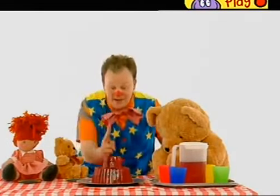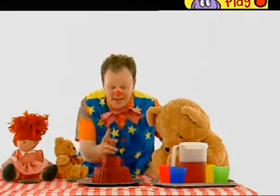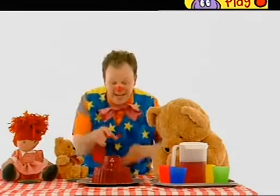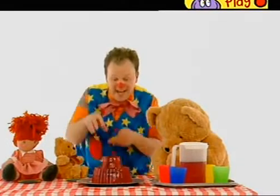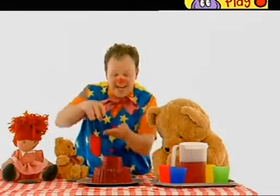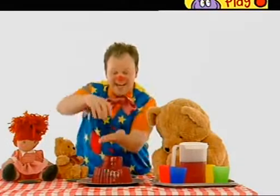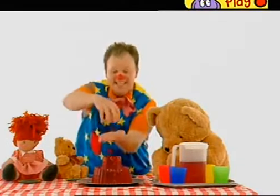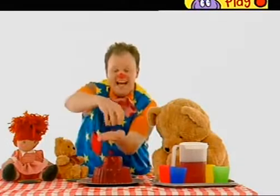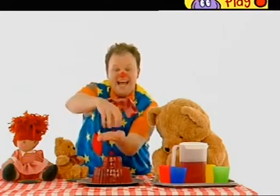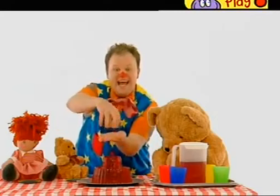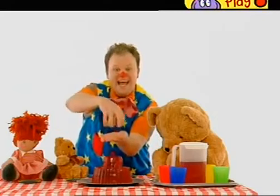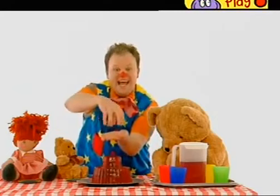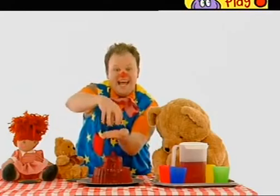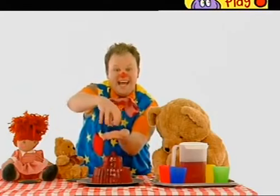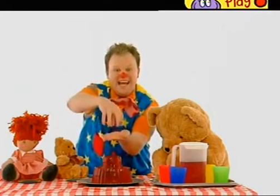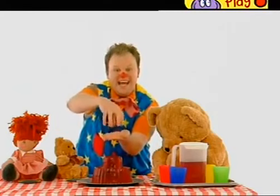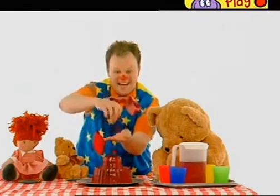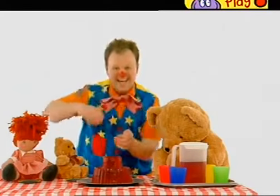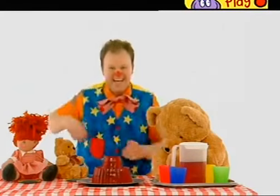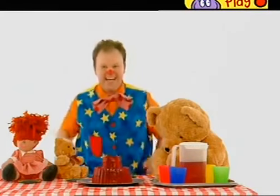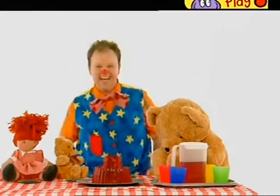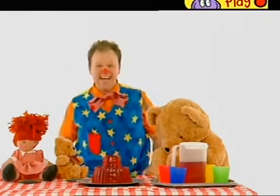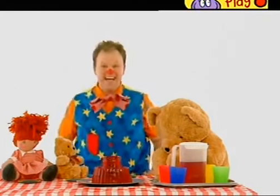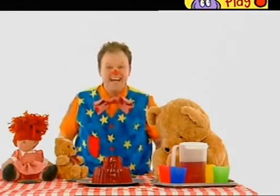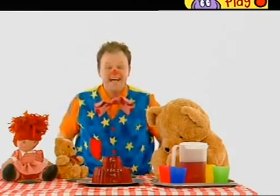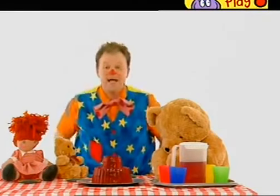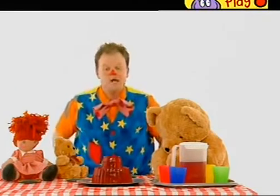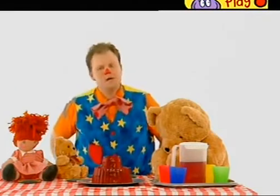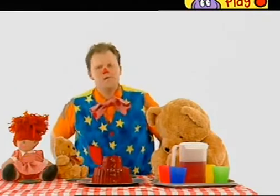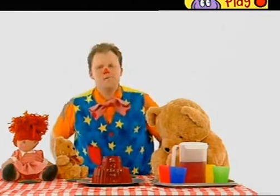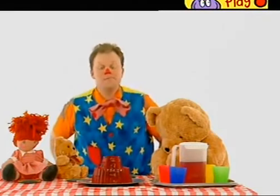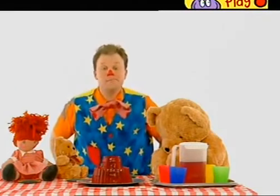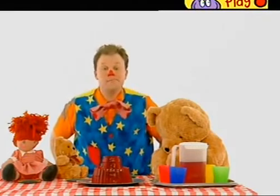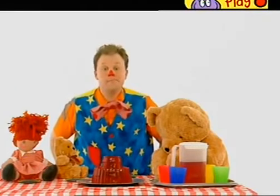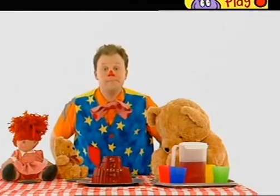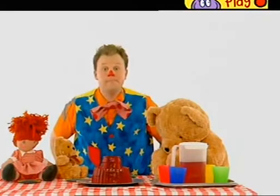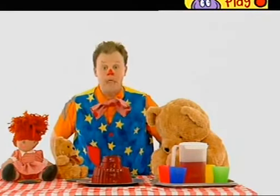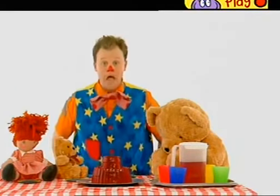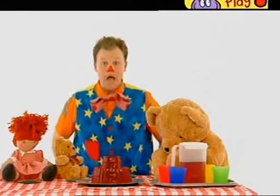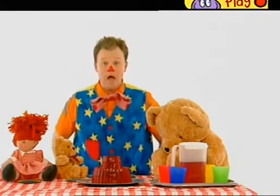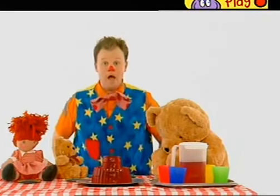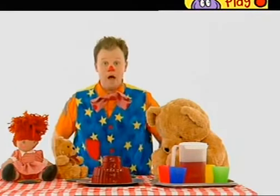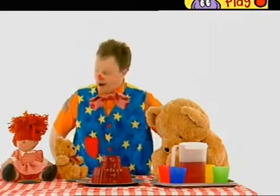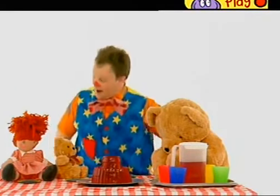Look, jelly. Now, Mr. Tumble, what does Dolly want to eat at the party? Ah.